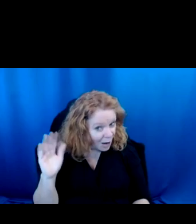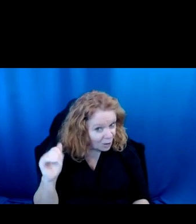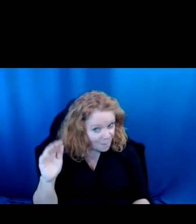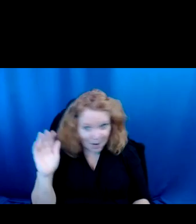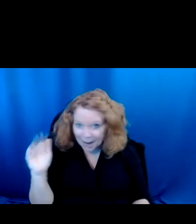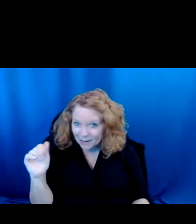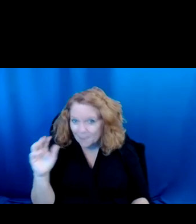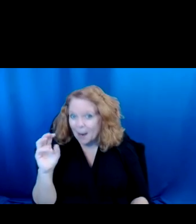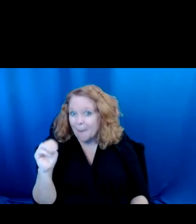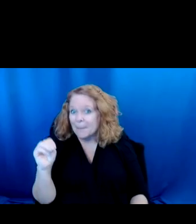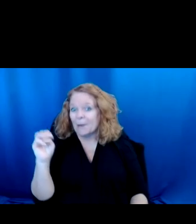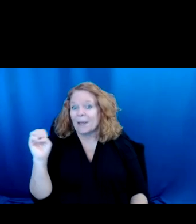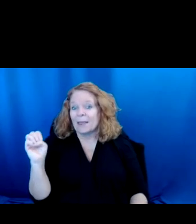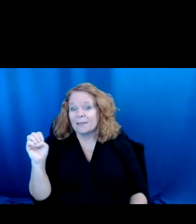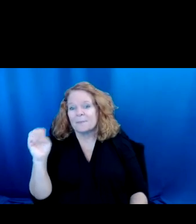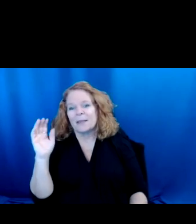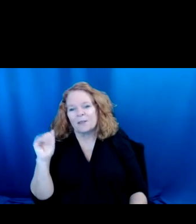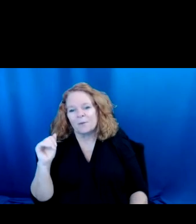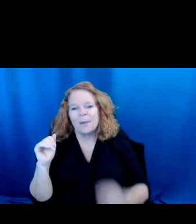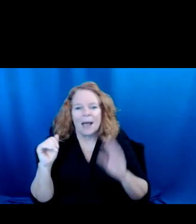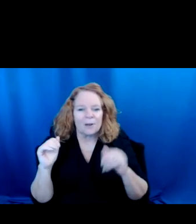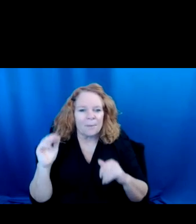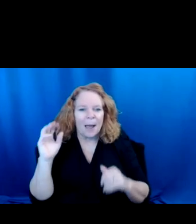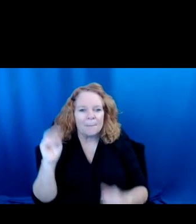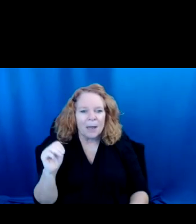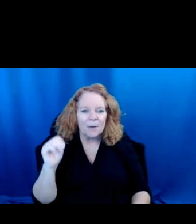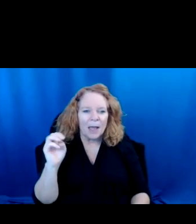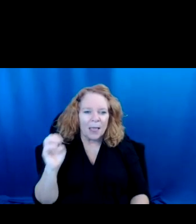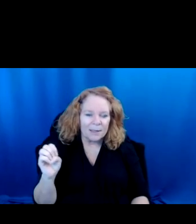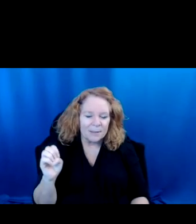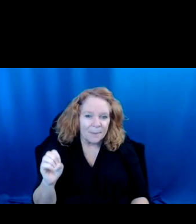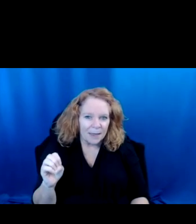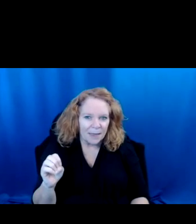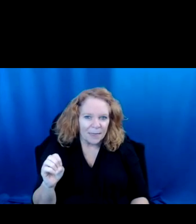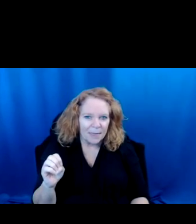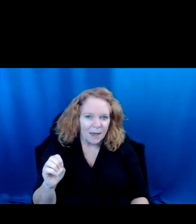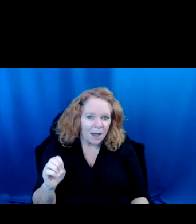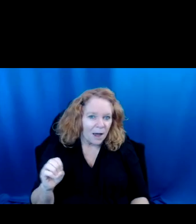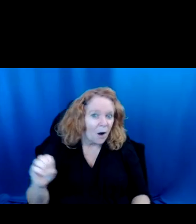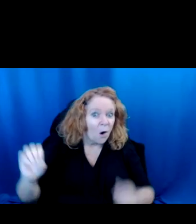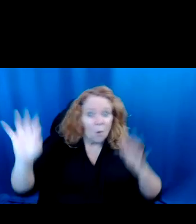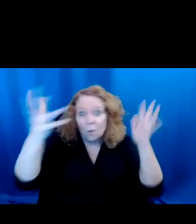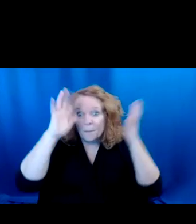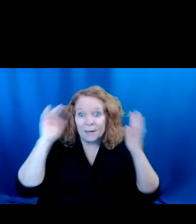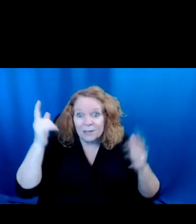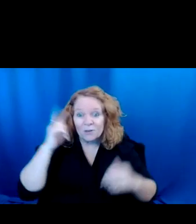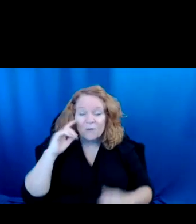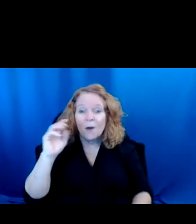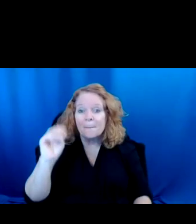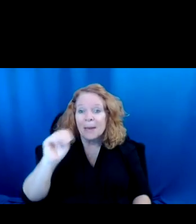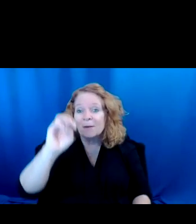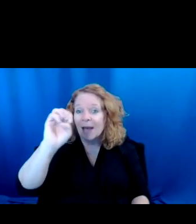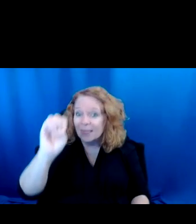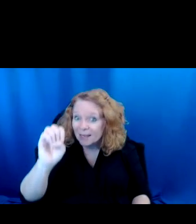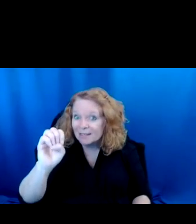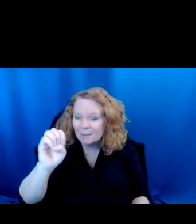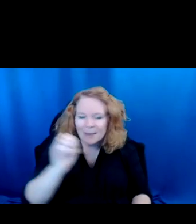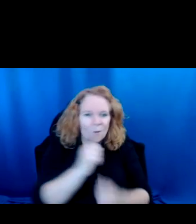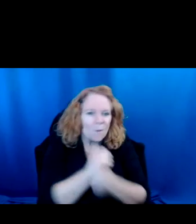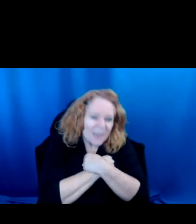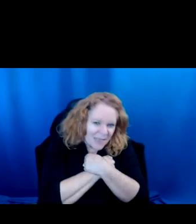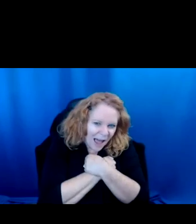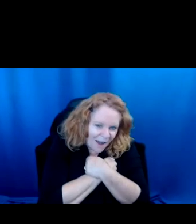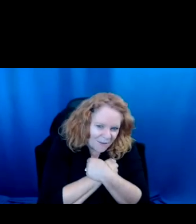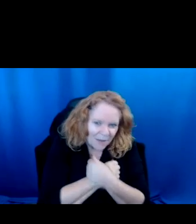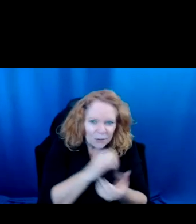goodbye, Mary Elizabeth. Goodbye, goodbye, Mary Elizabeth. Whoop-a-dee-doo for Mary Elizabeth. We've loved having you on our